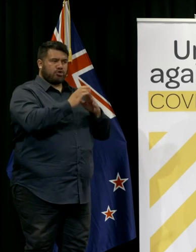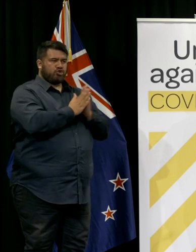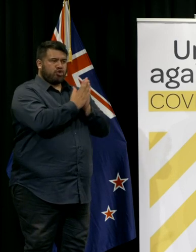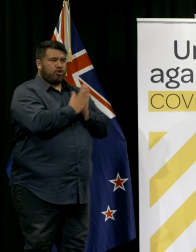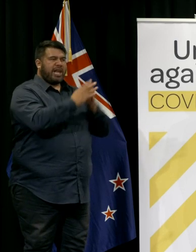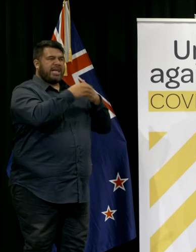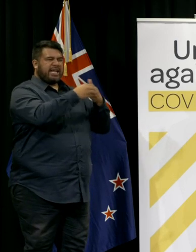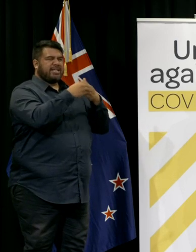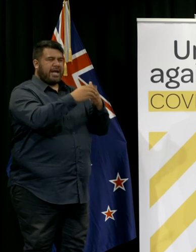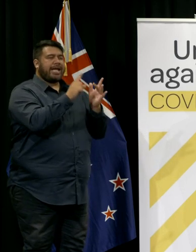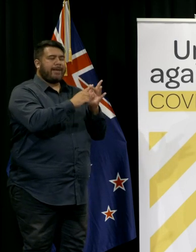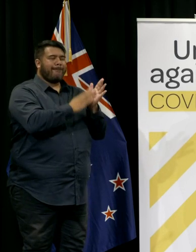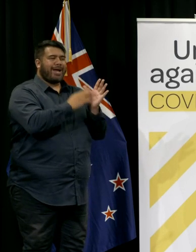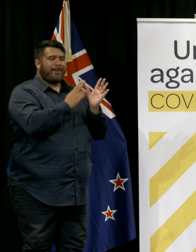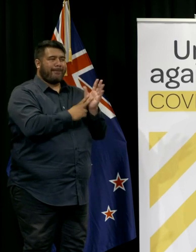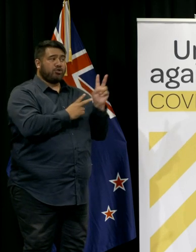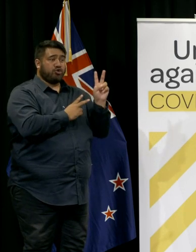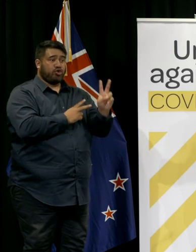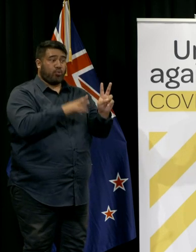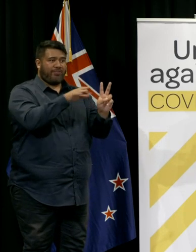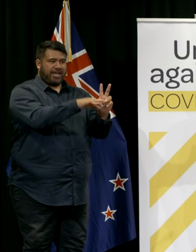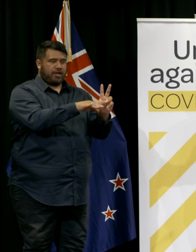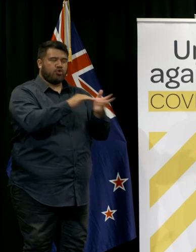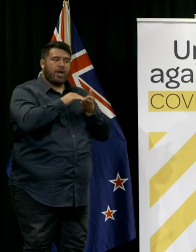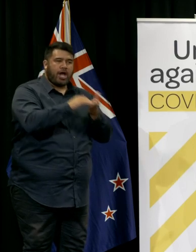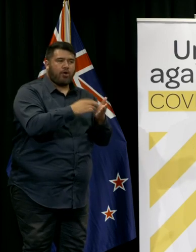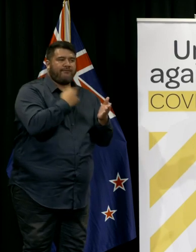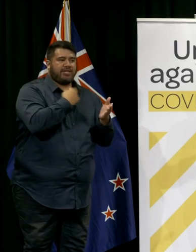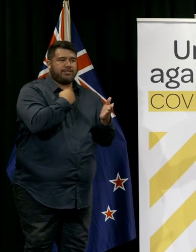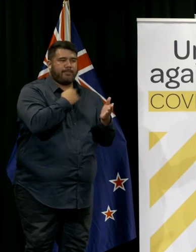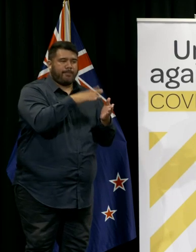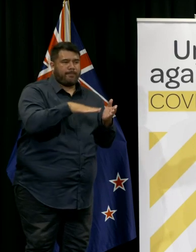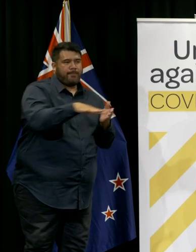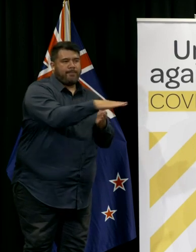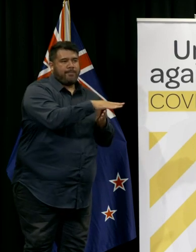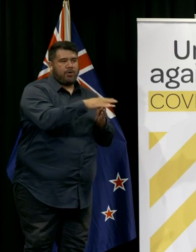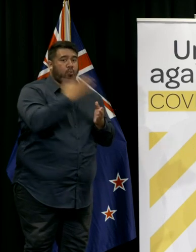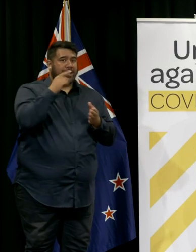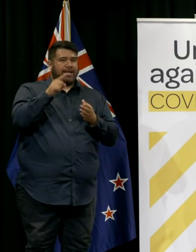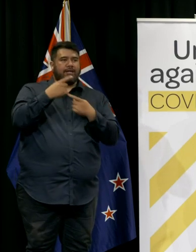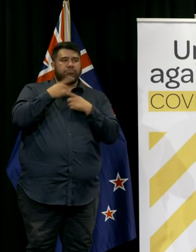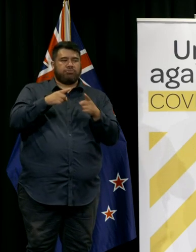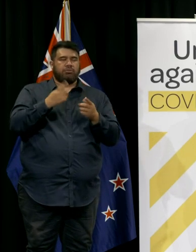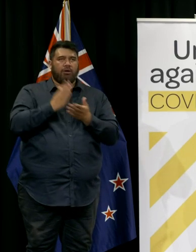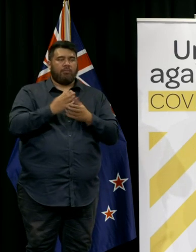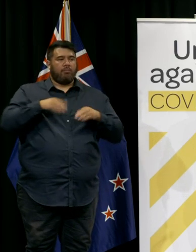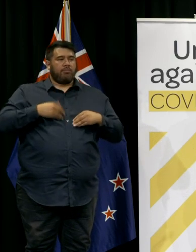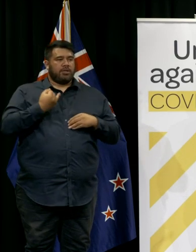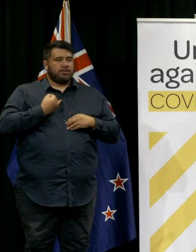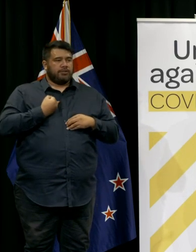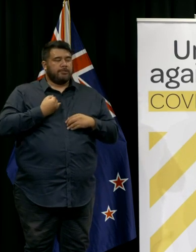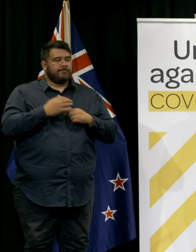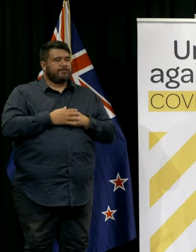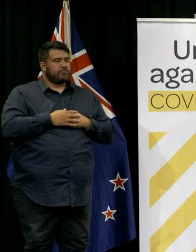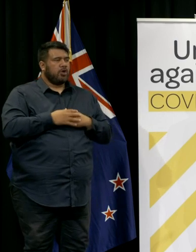We absolutely have empathy for all of the victims involved, and the considerations, and it's more for